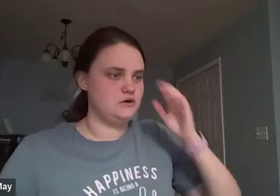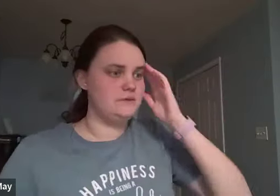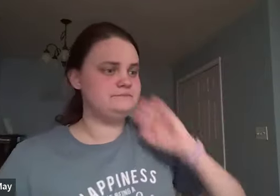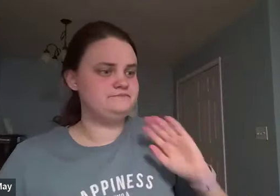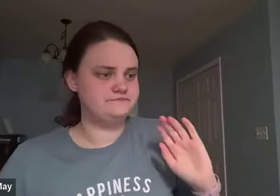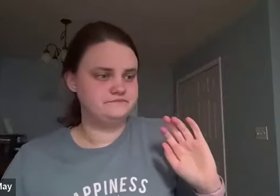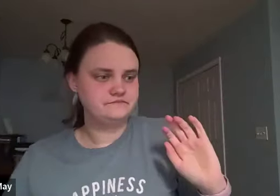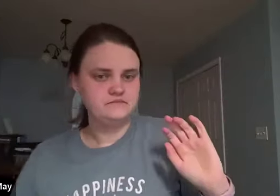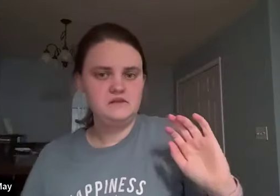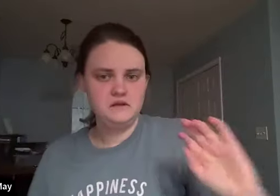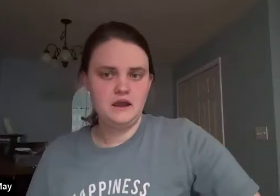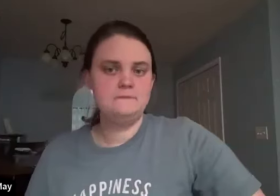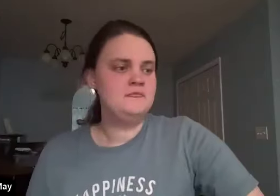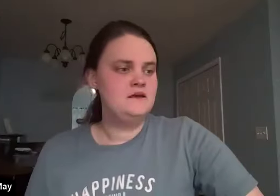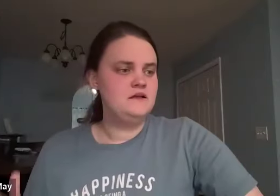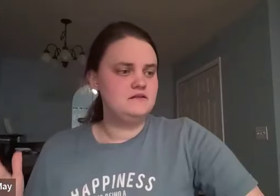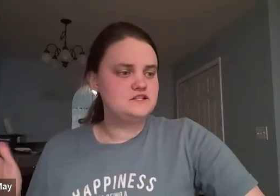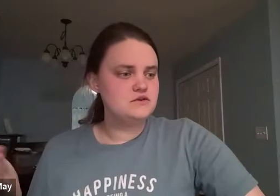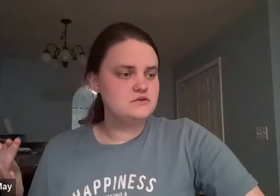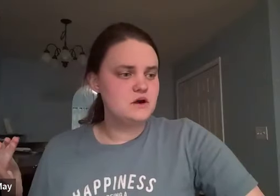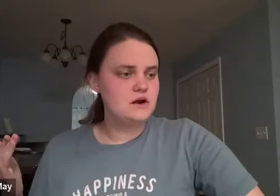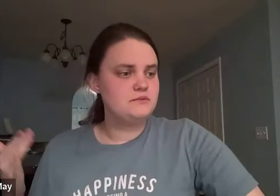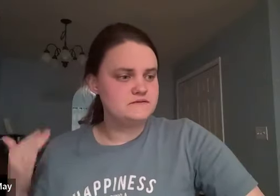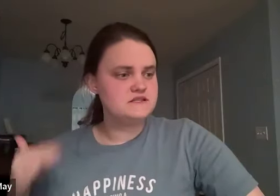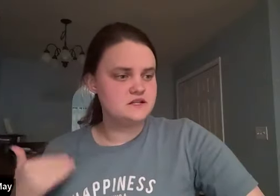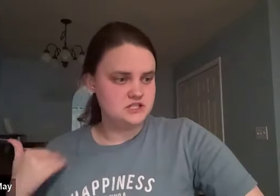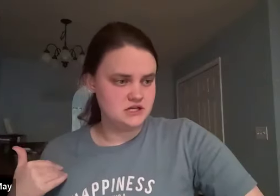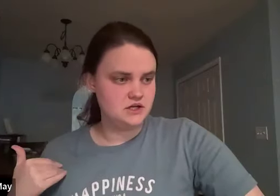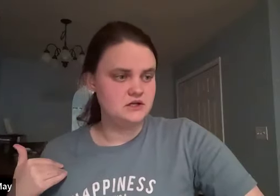on. Okay, let's go through our breakfast, lunch, dinner.